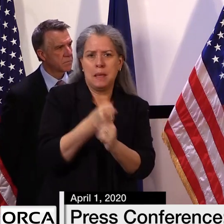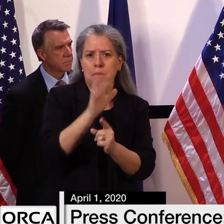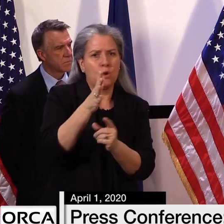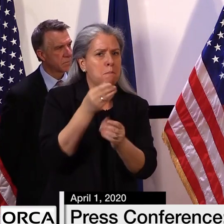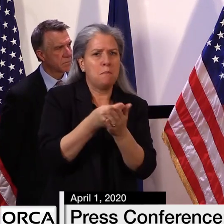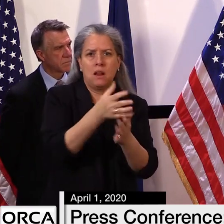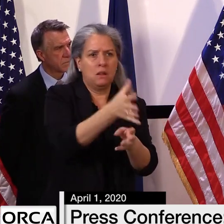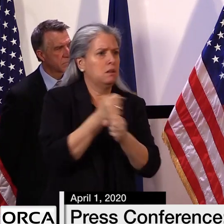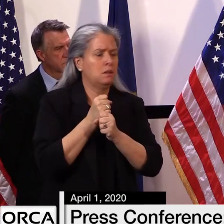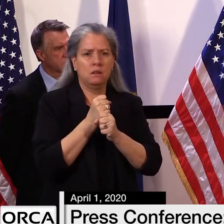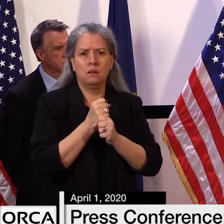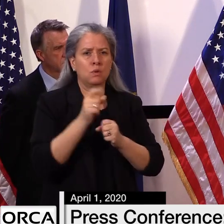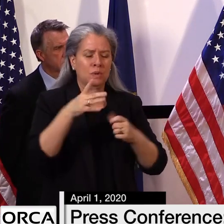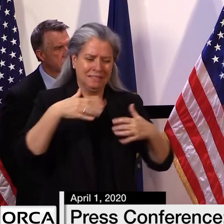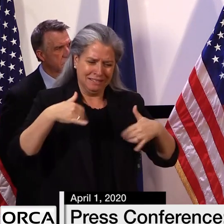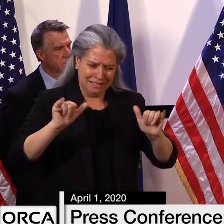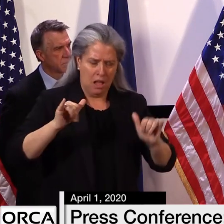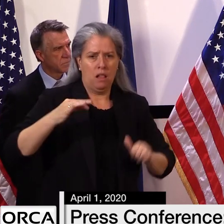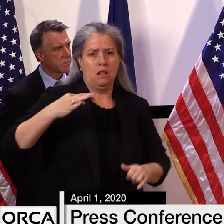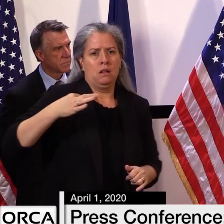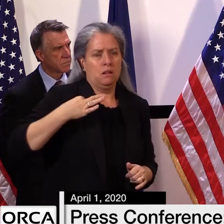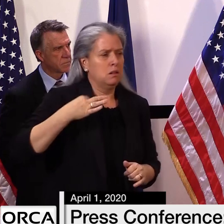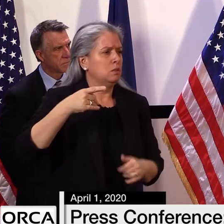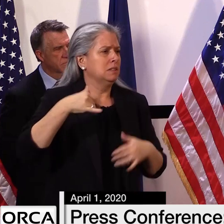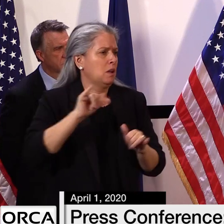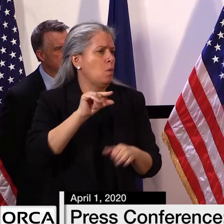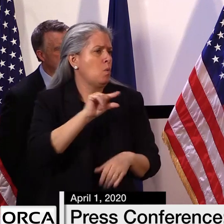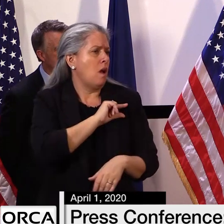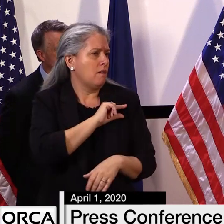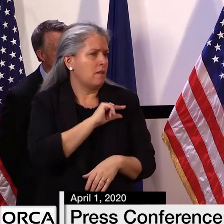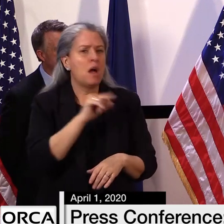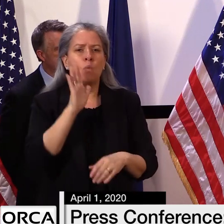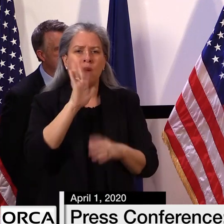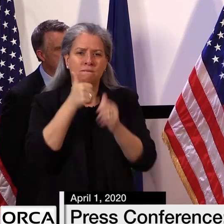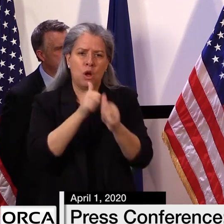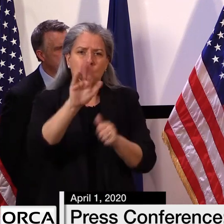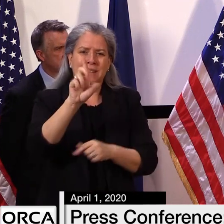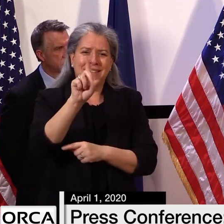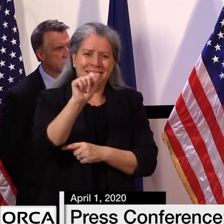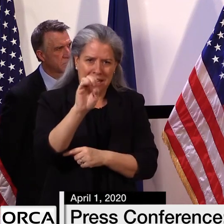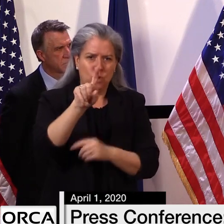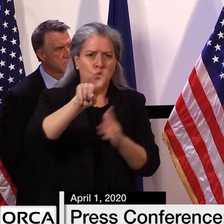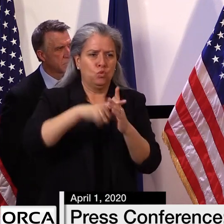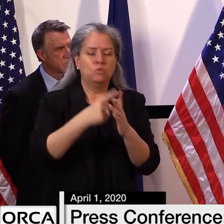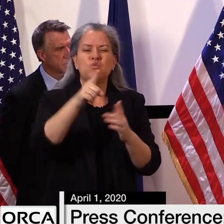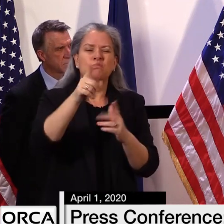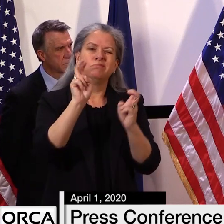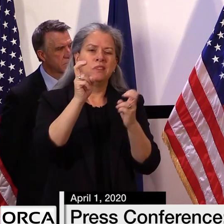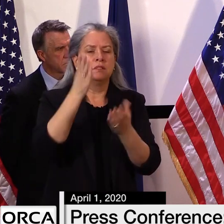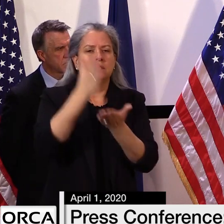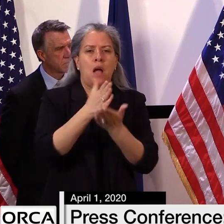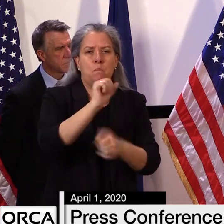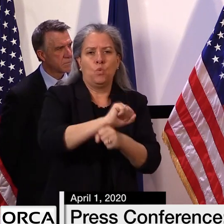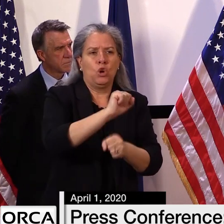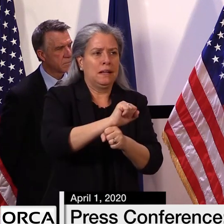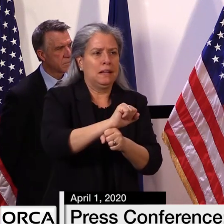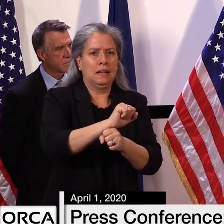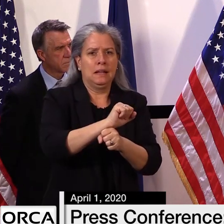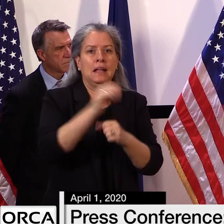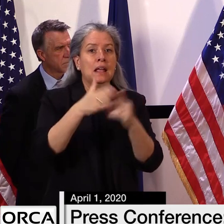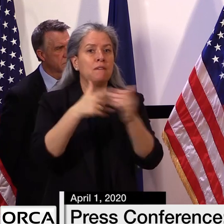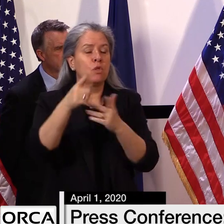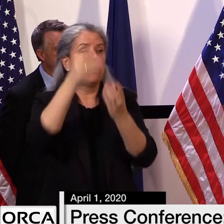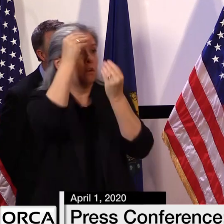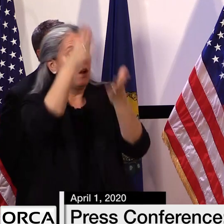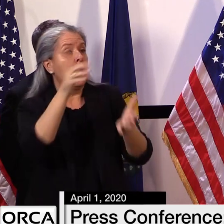You will still be eligible for those. Wherever possible, we will backdate those and make those retroactive under the law.